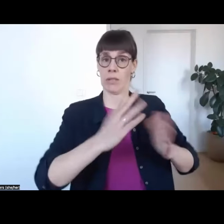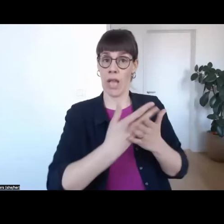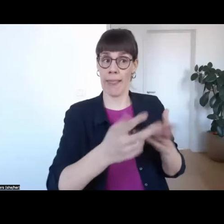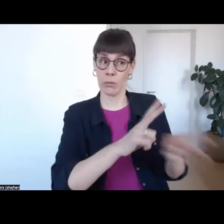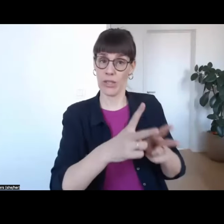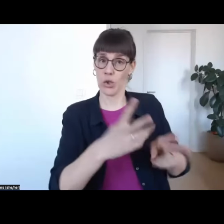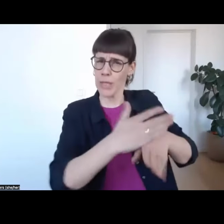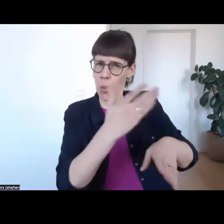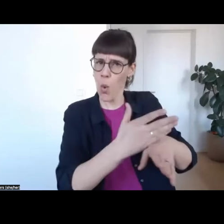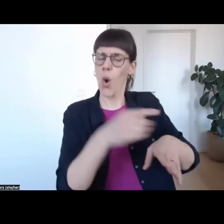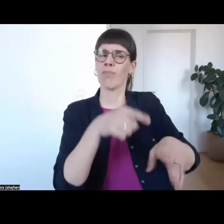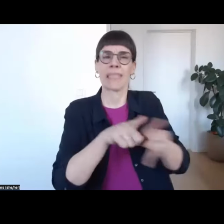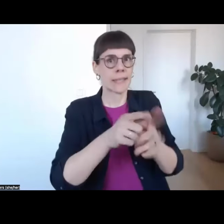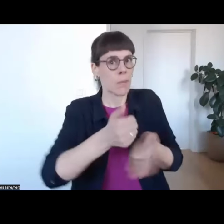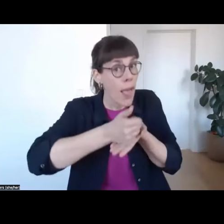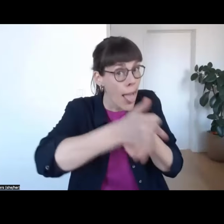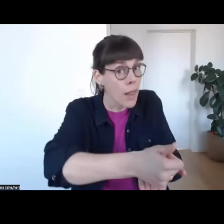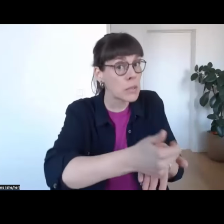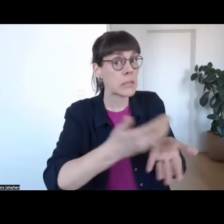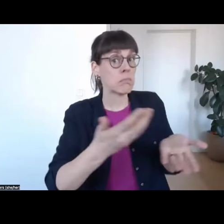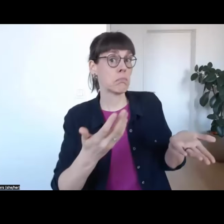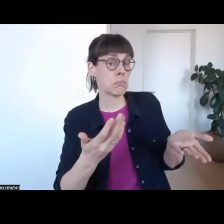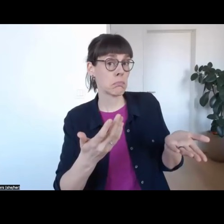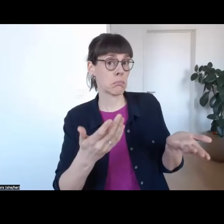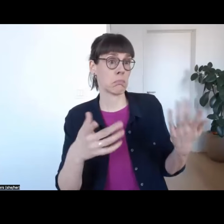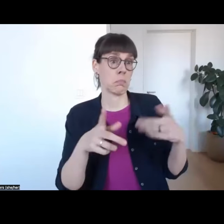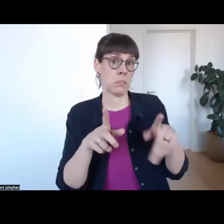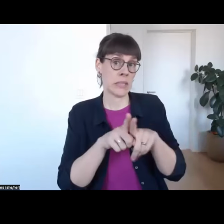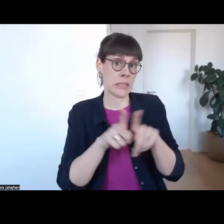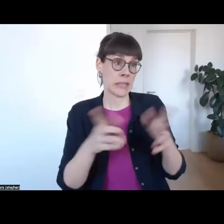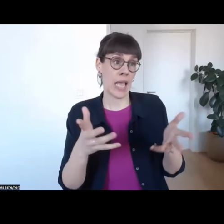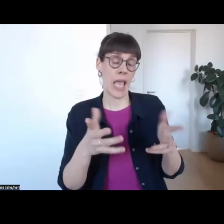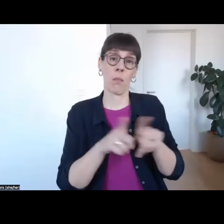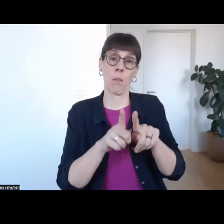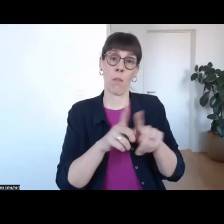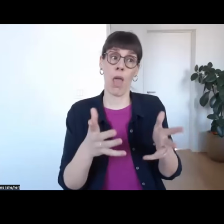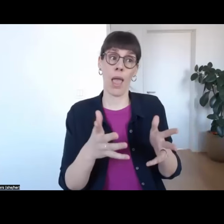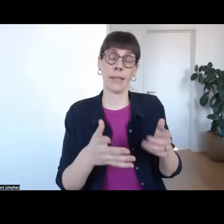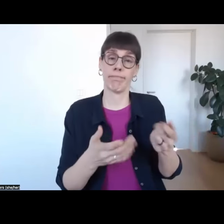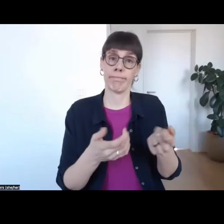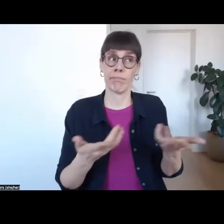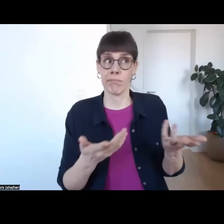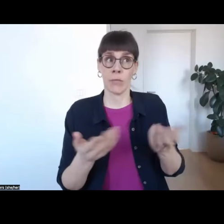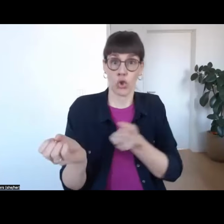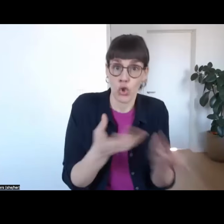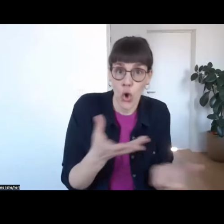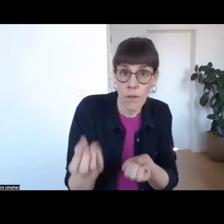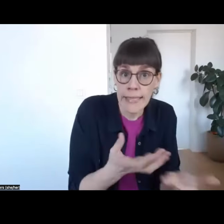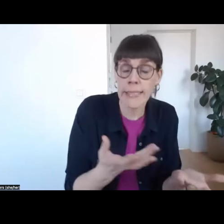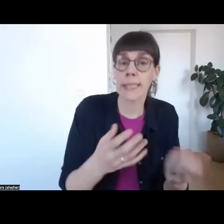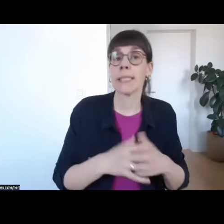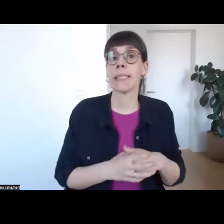because we see sign language interpreters working, we see that as a helping profession, and did that